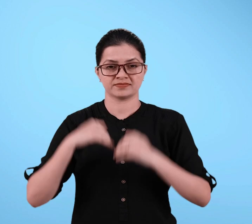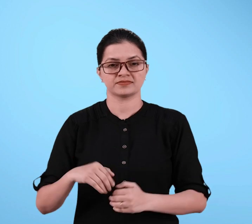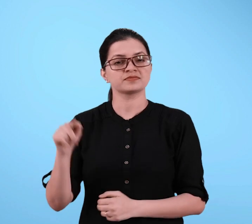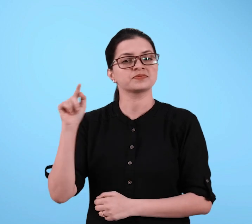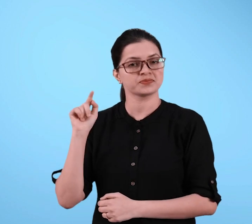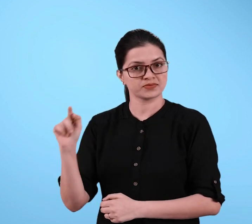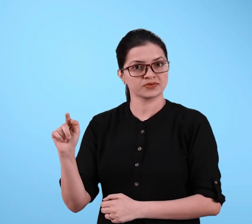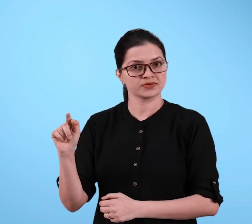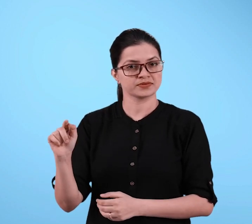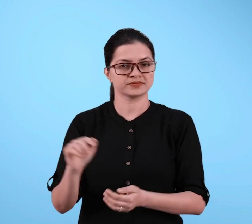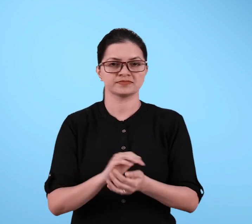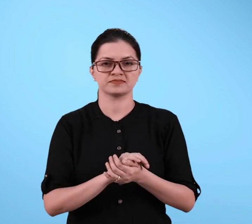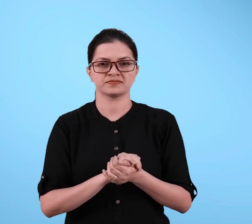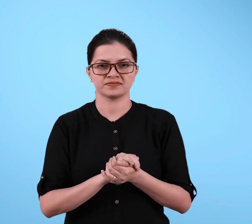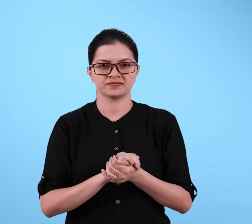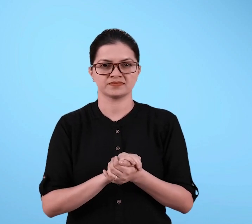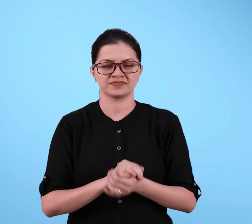Page 24.